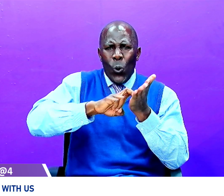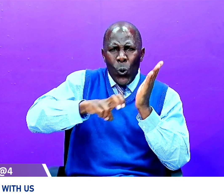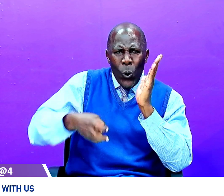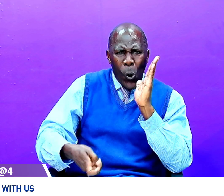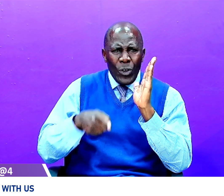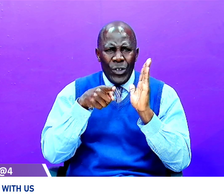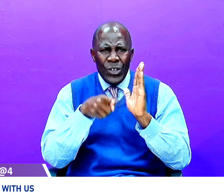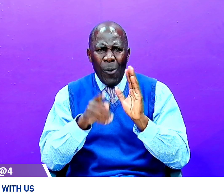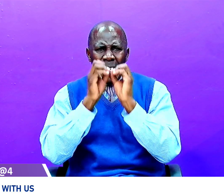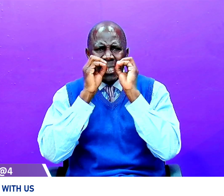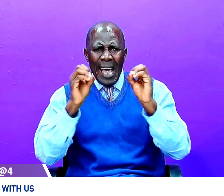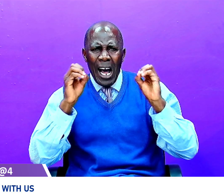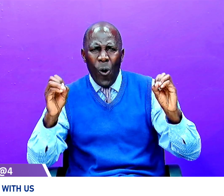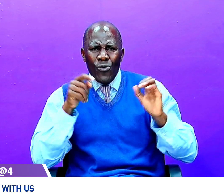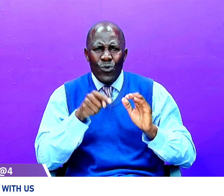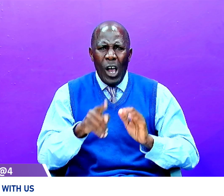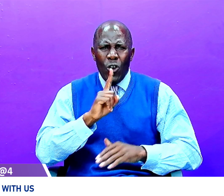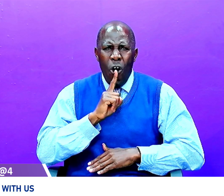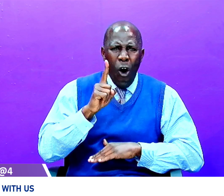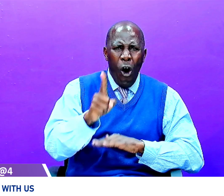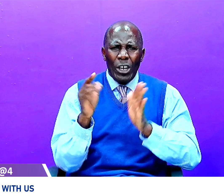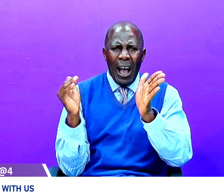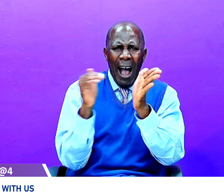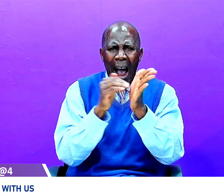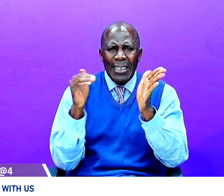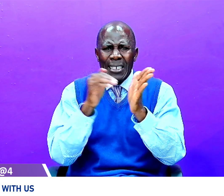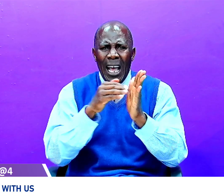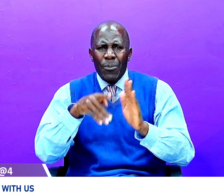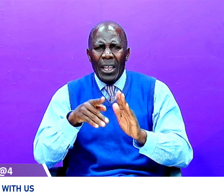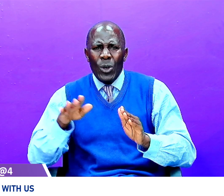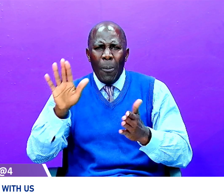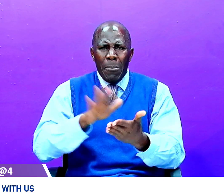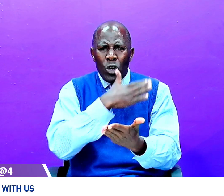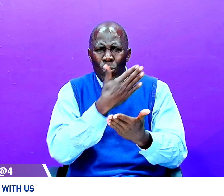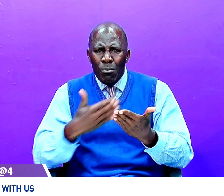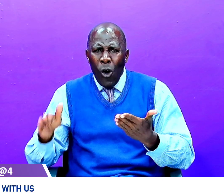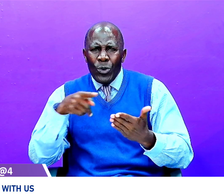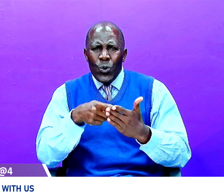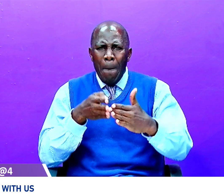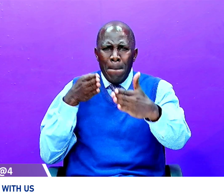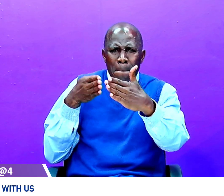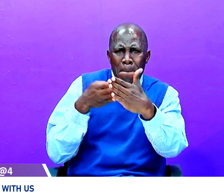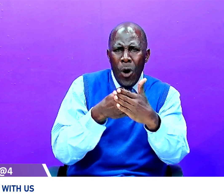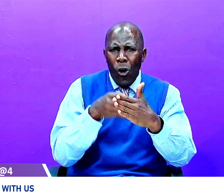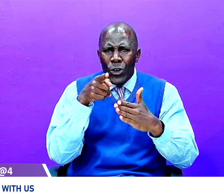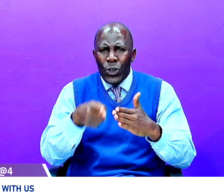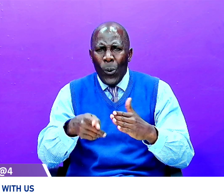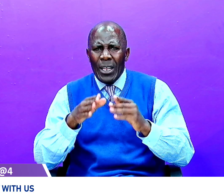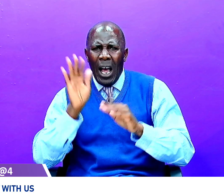and non-interference order against the musician, pending the hearing and determination of